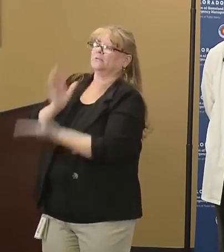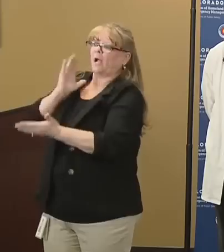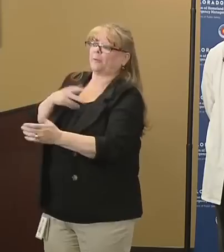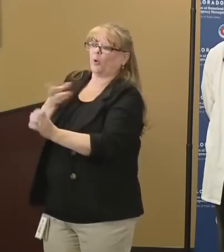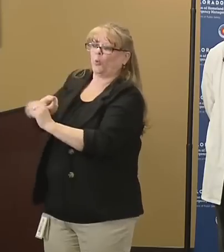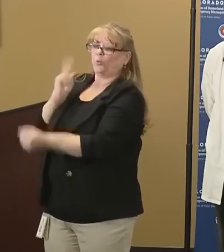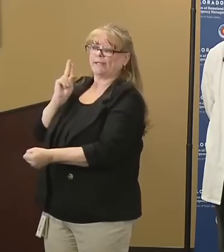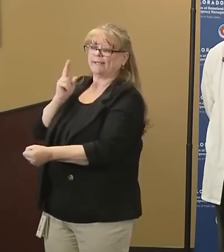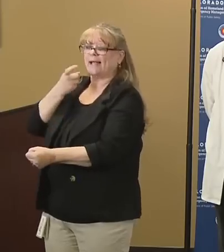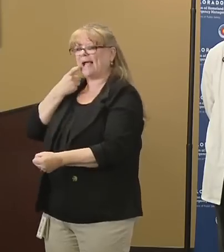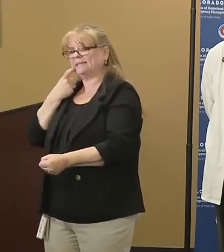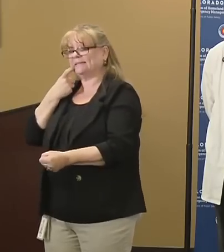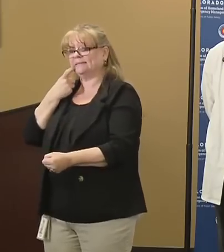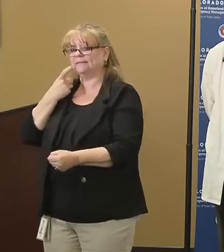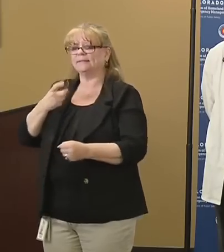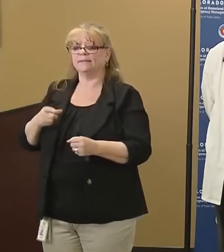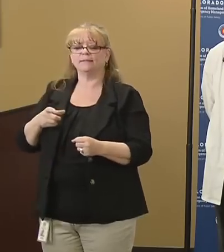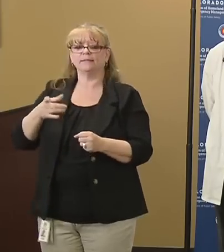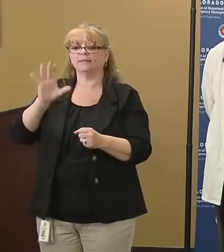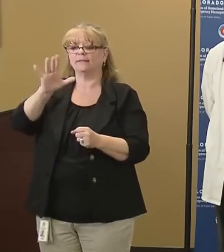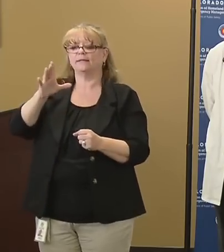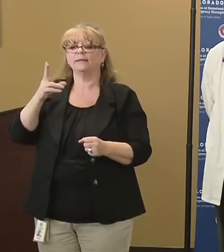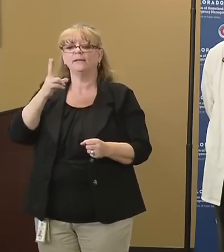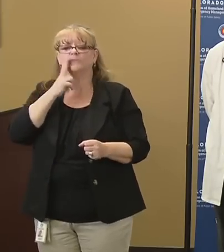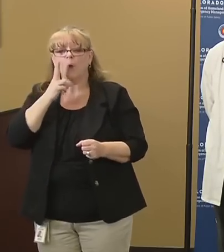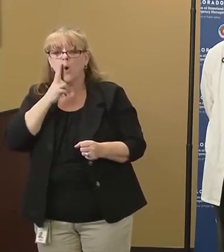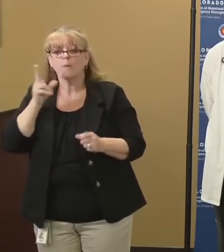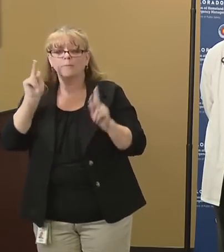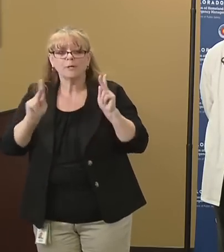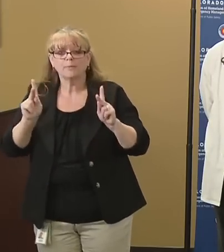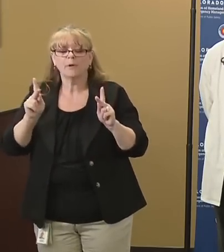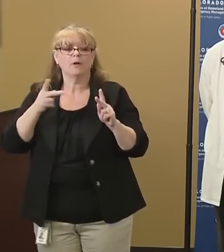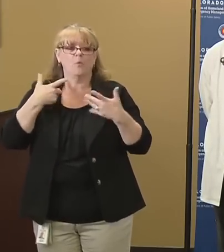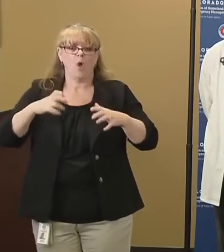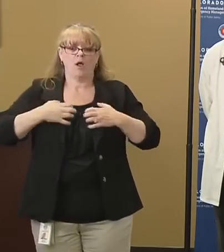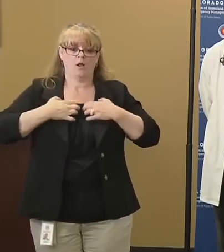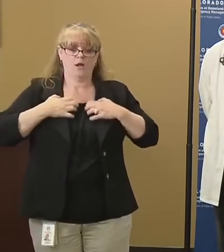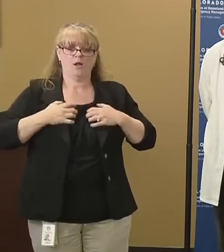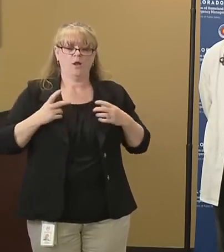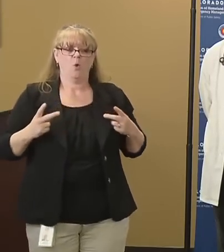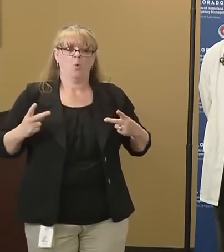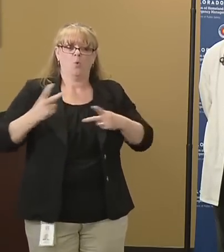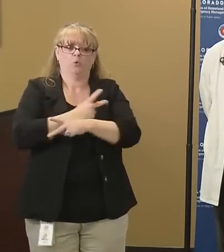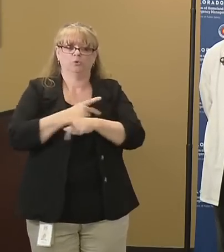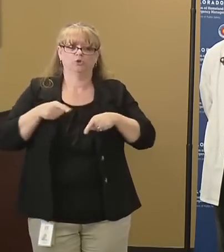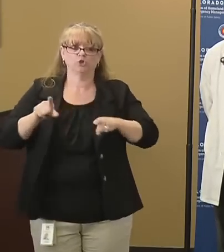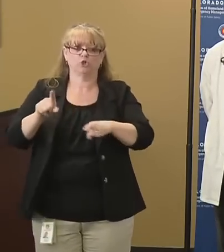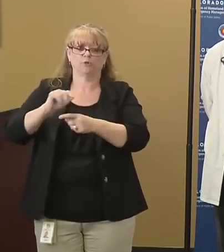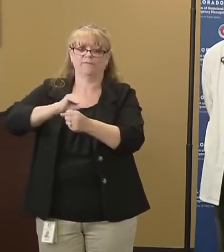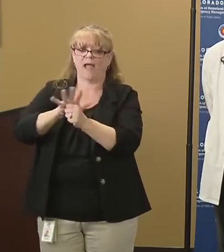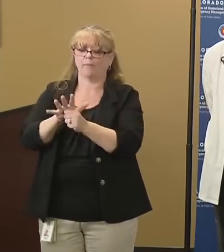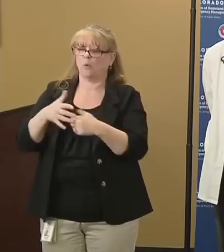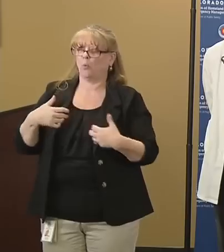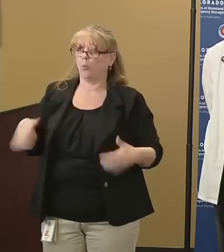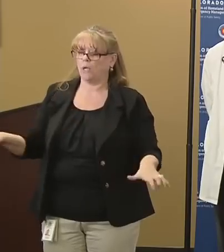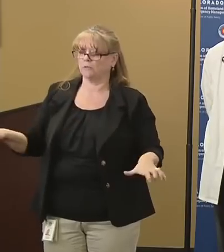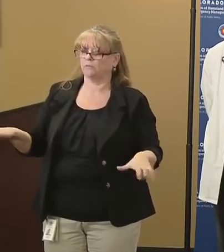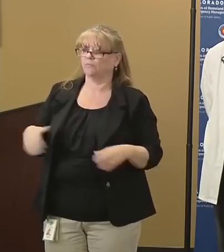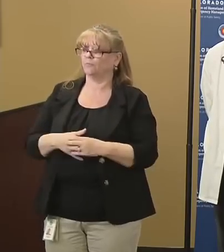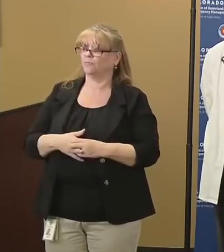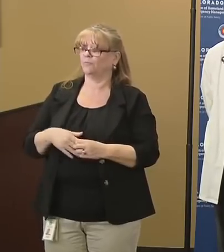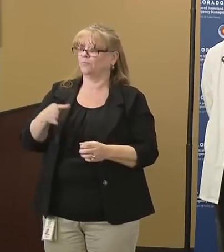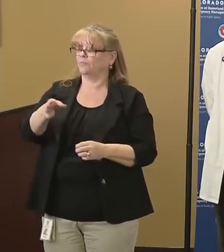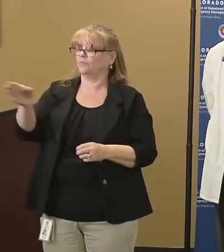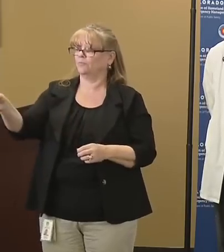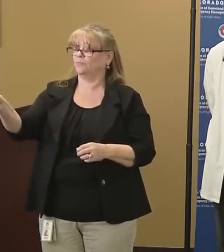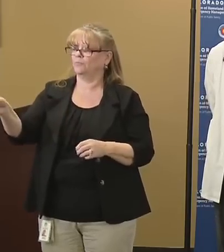want to create a panic situation unrelated to this public health crisis. Governor, the rent is coming due in a couple days for a lot of Coloradans.